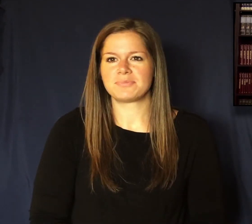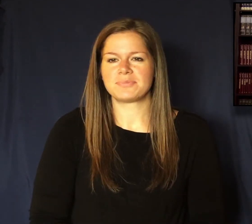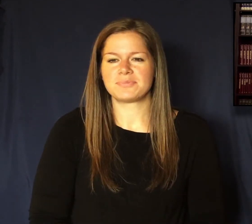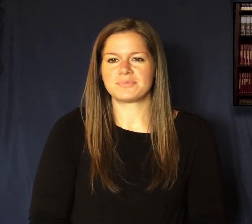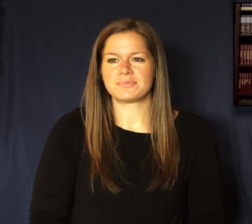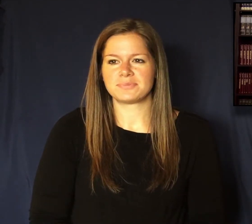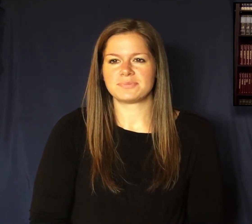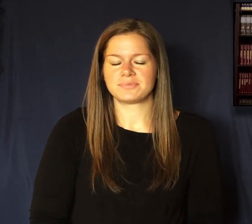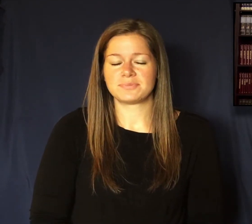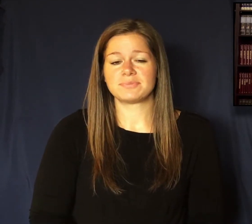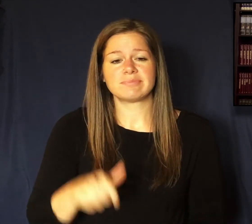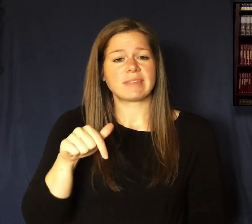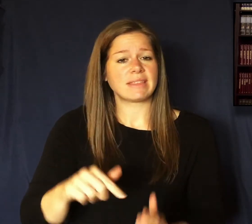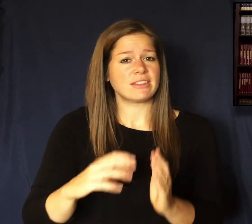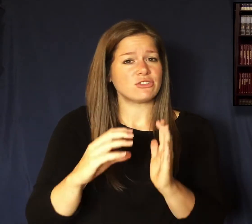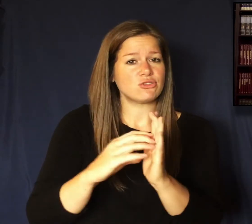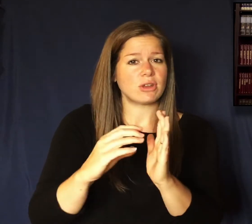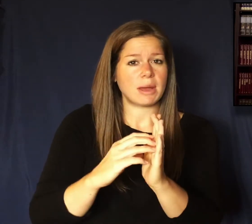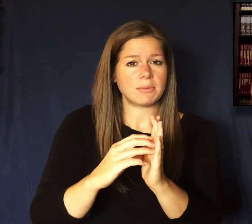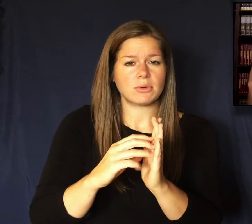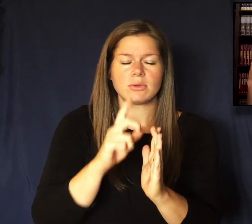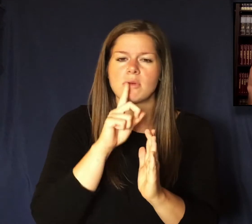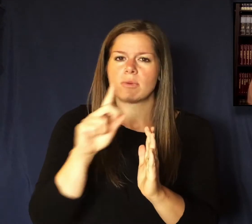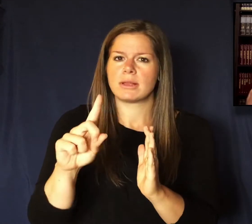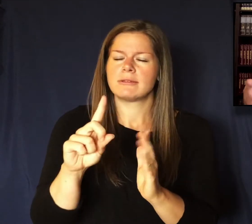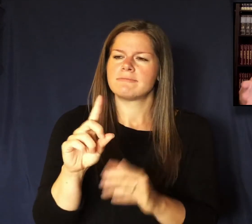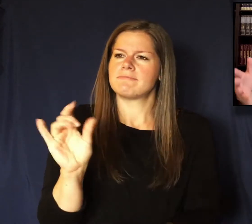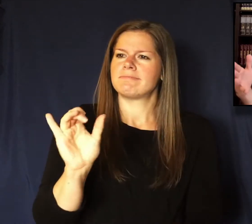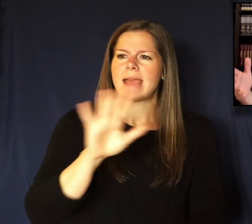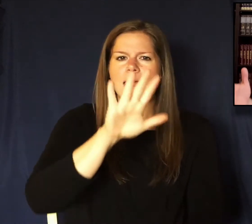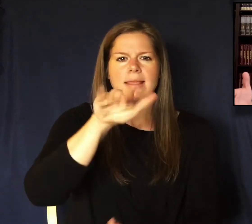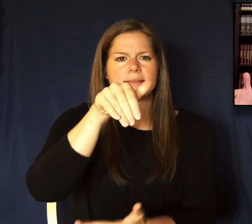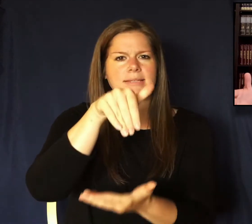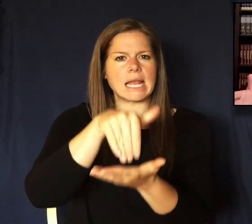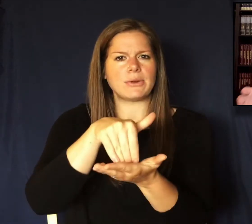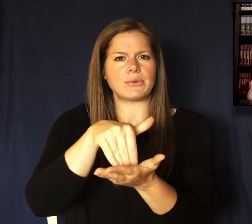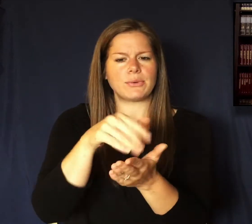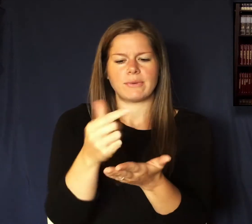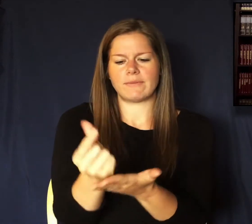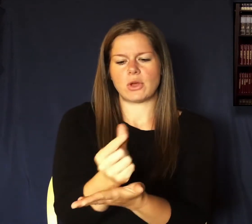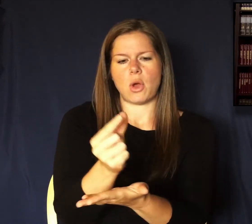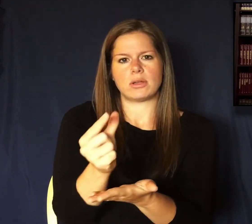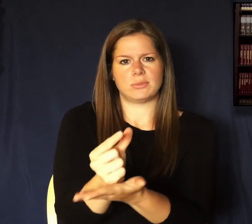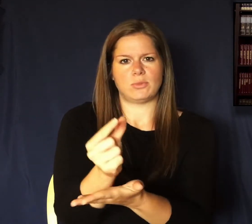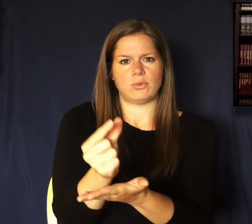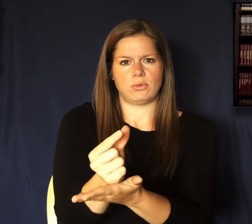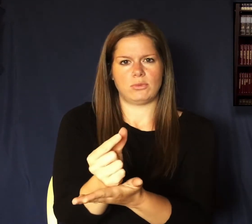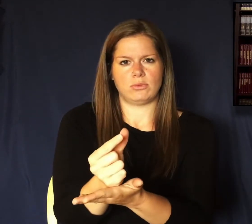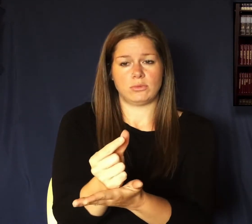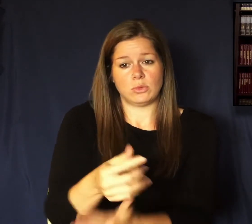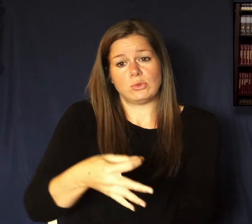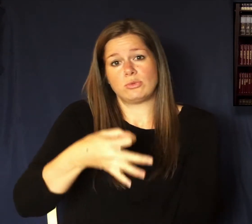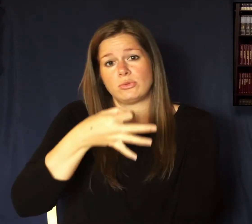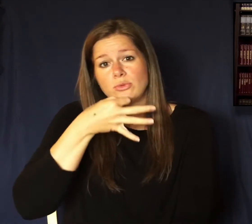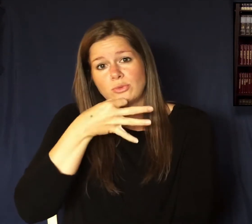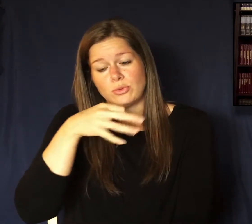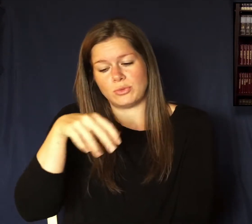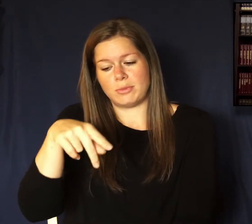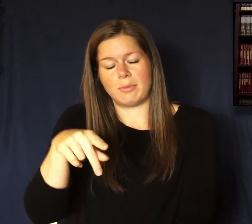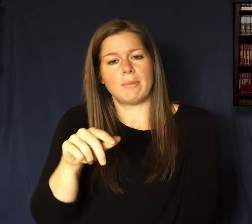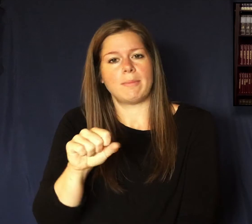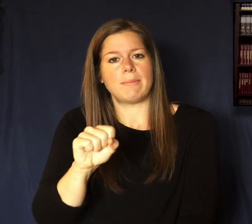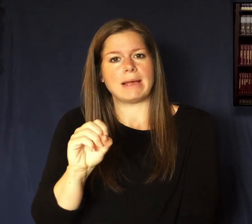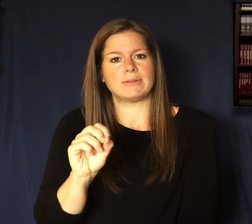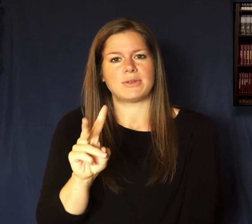the centerpiece of the gospel, preparation of the Passover lamb for glorification. That's really what